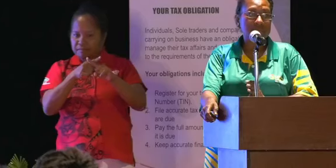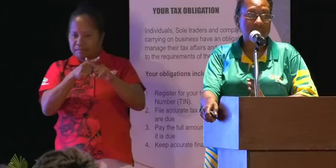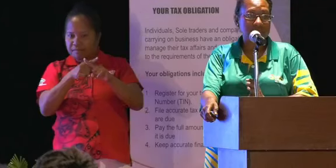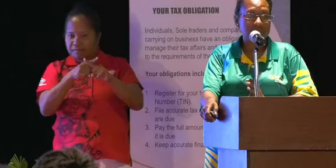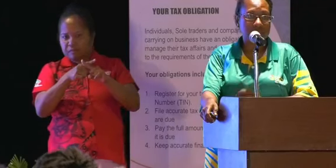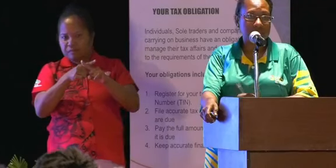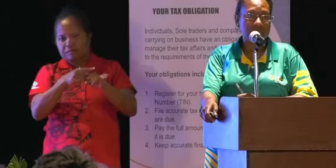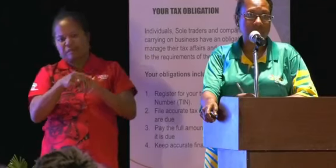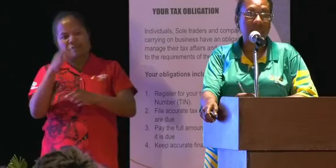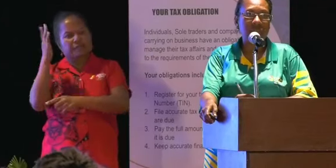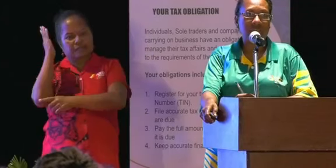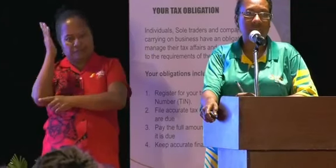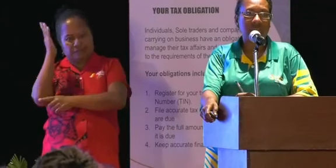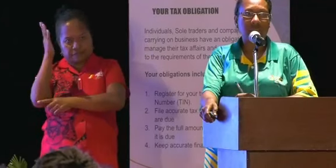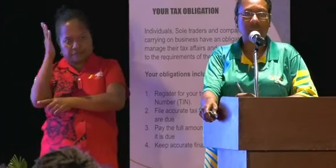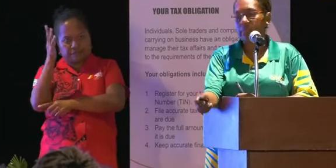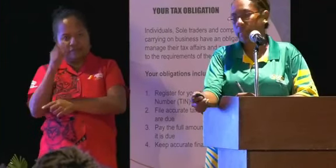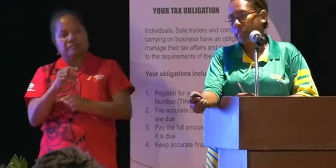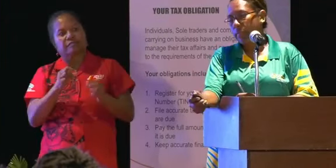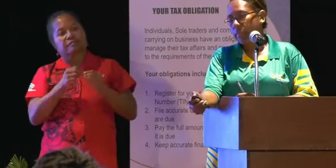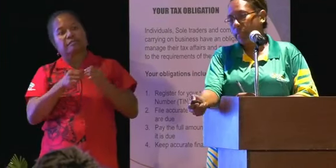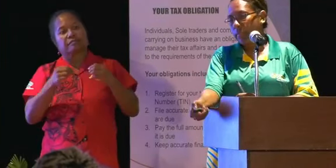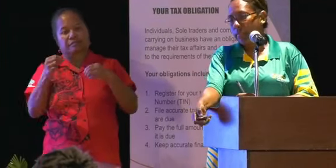selection and intelligence division.